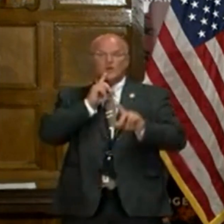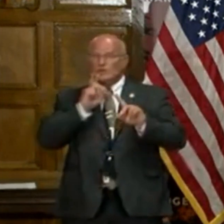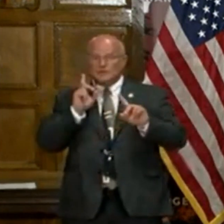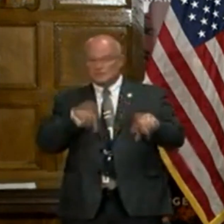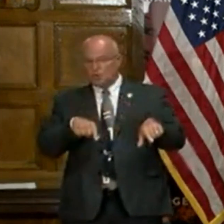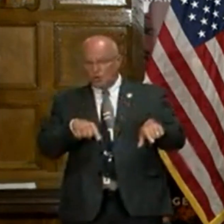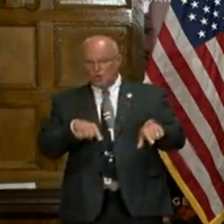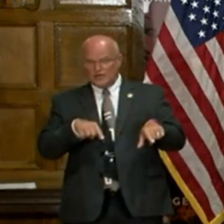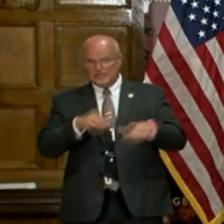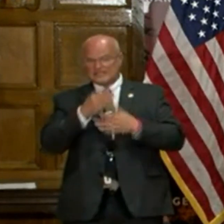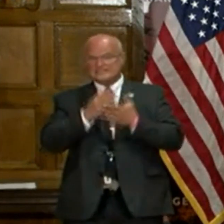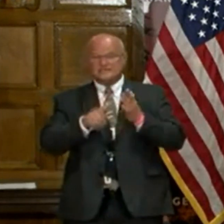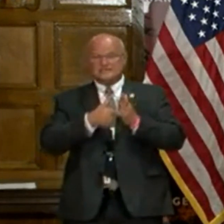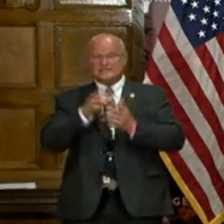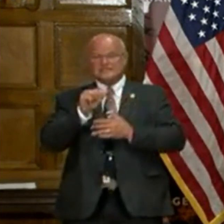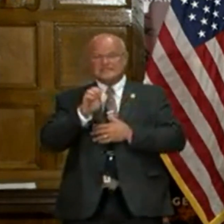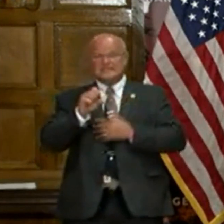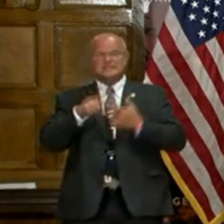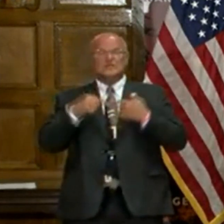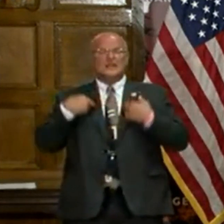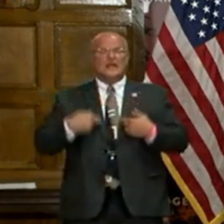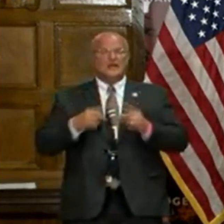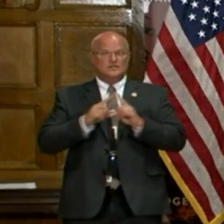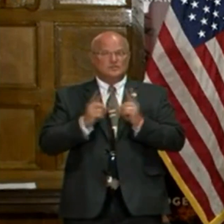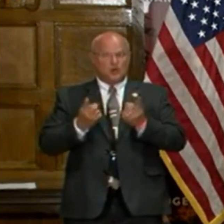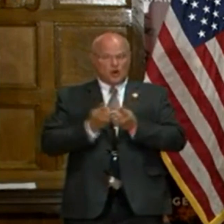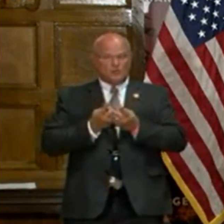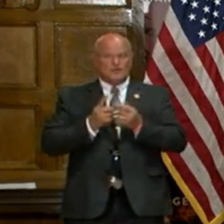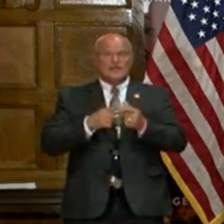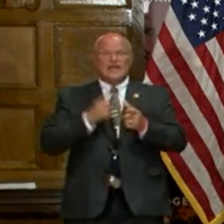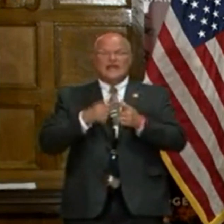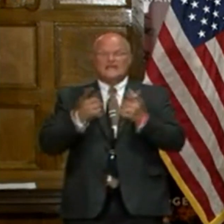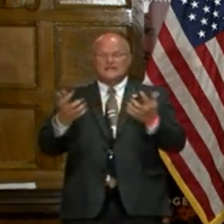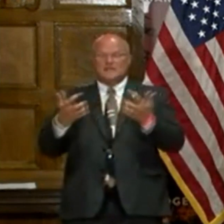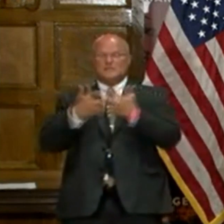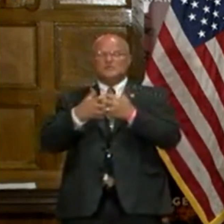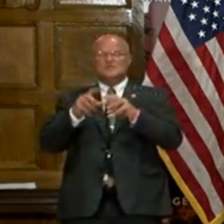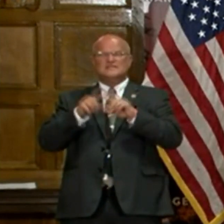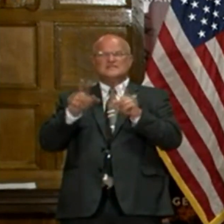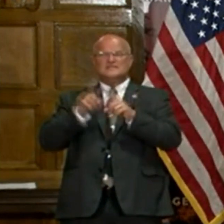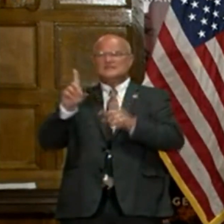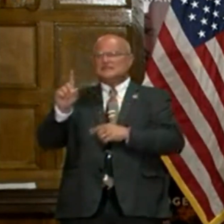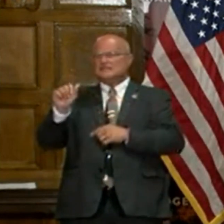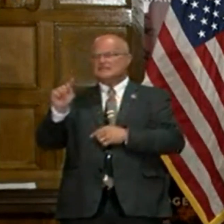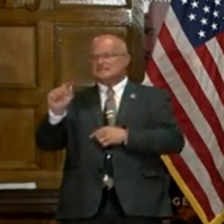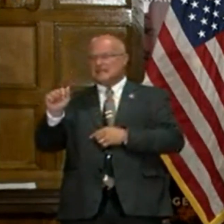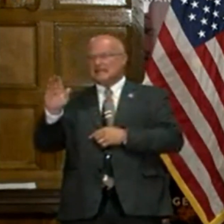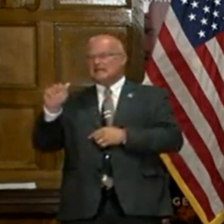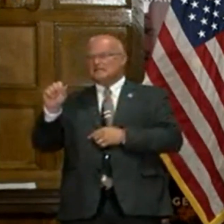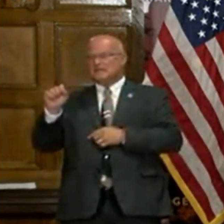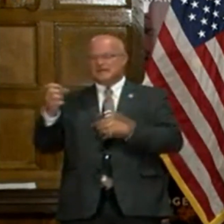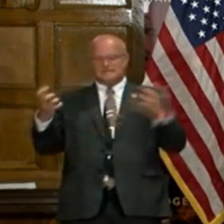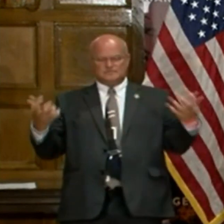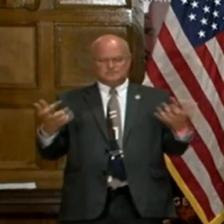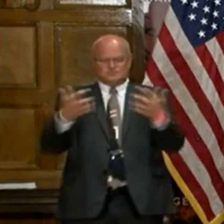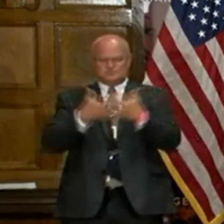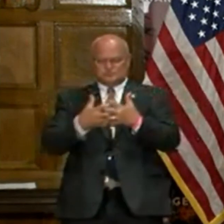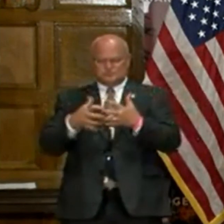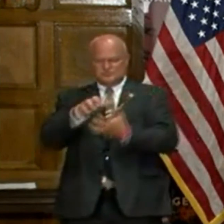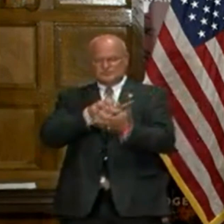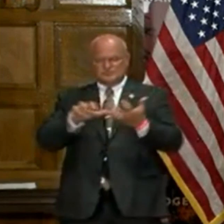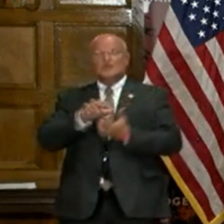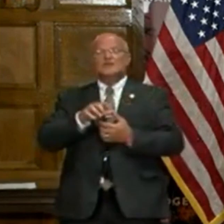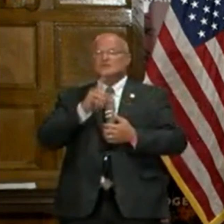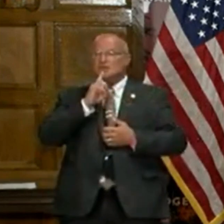reporting some of these cases to the health department, and then the merging of different databases that have this information. So